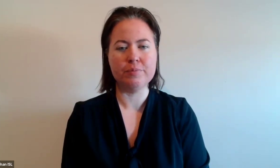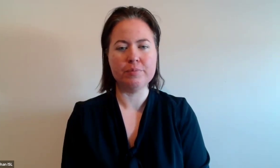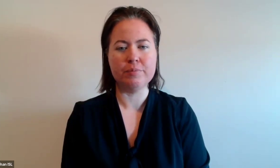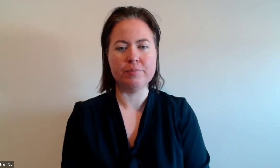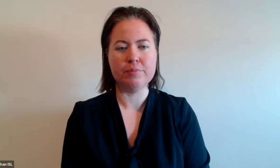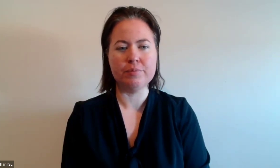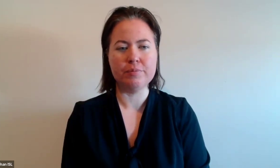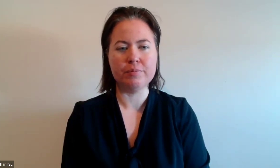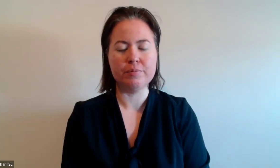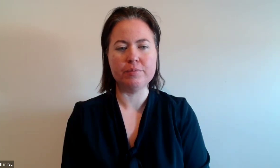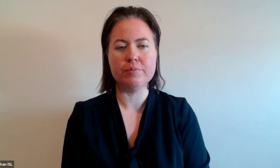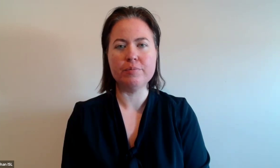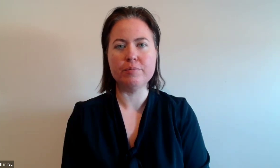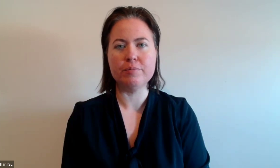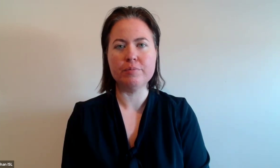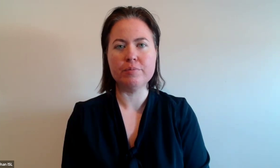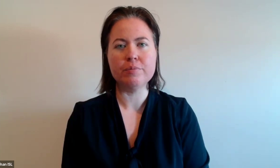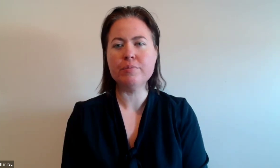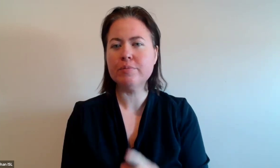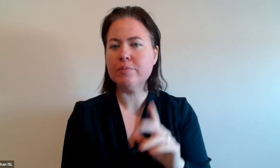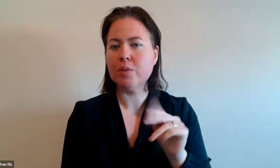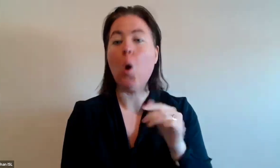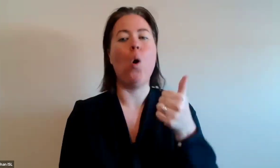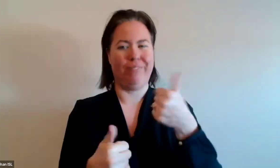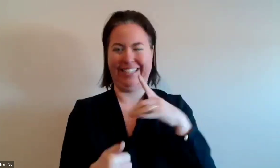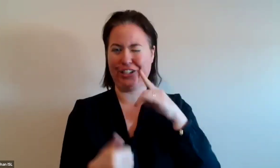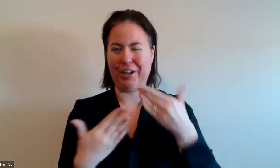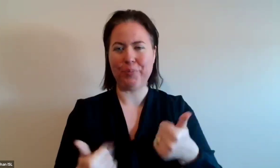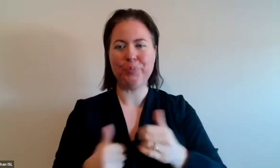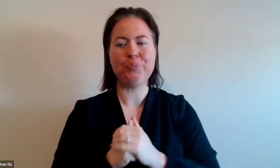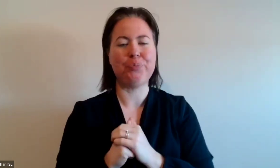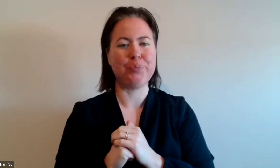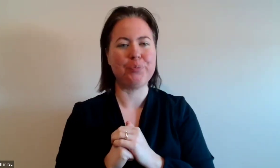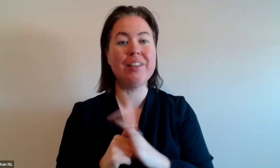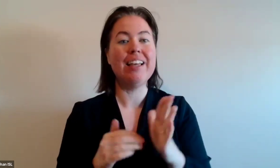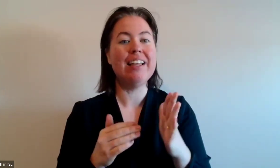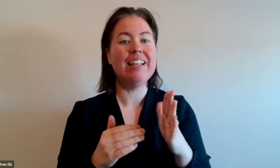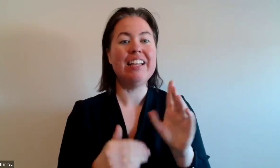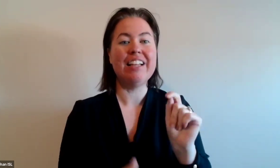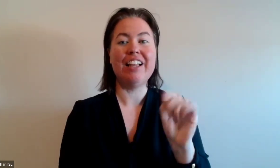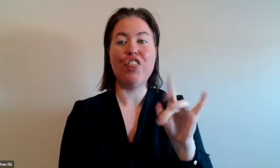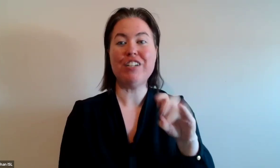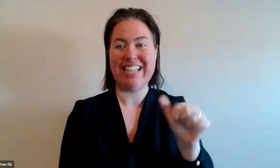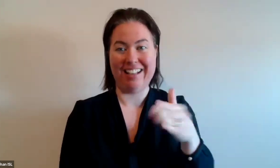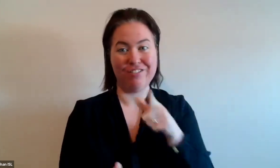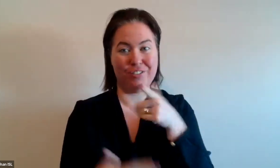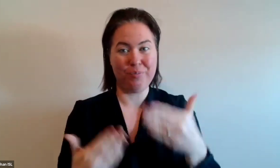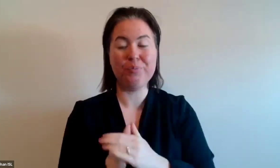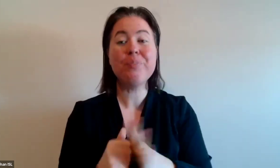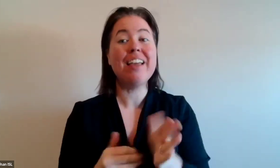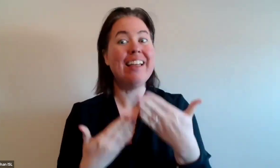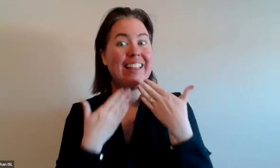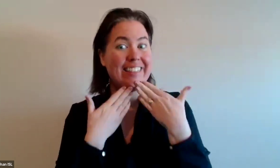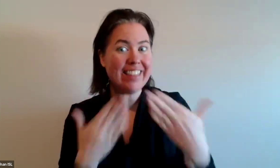Thank you very much for giving me the chance to sharing with